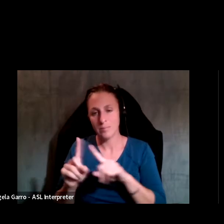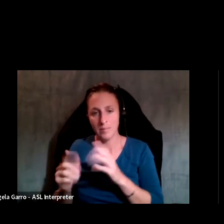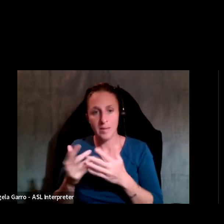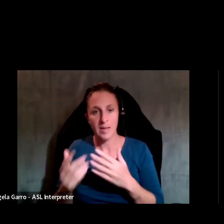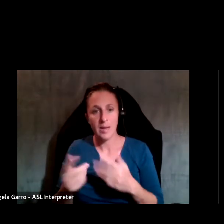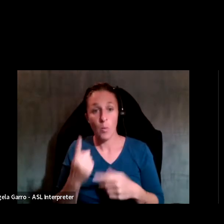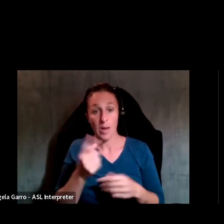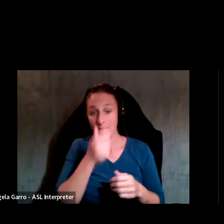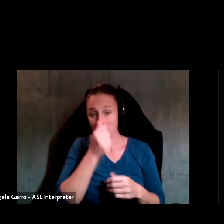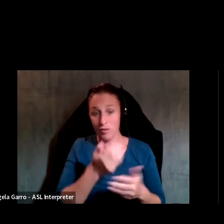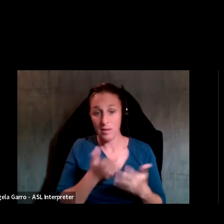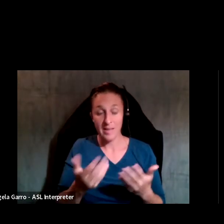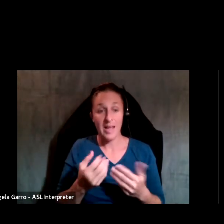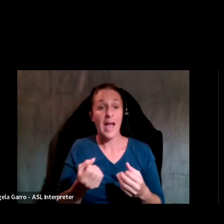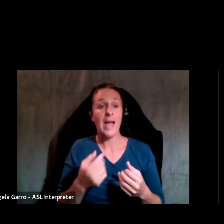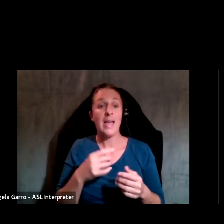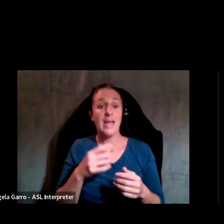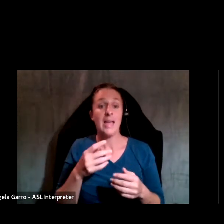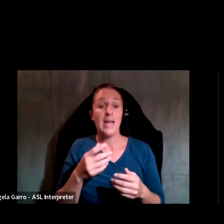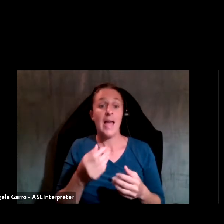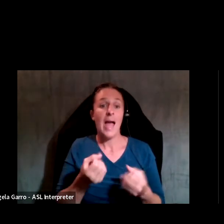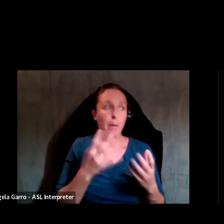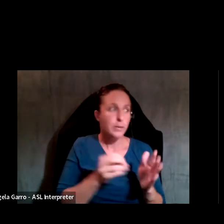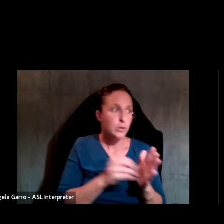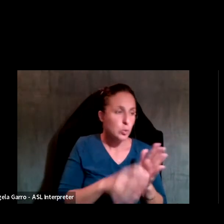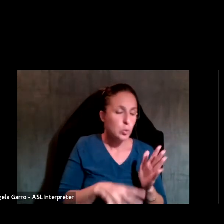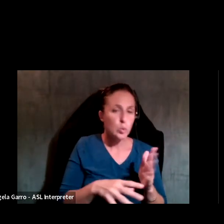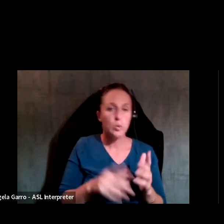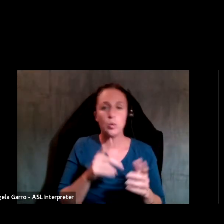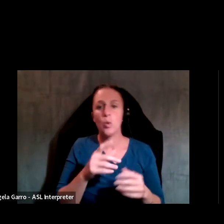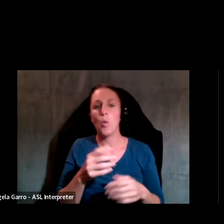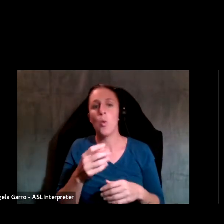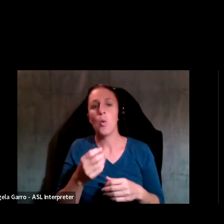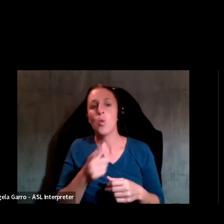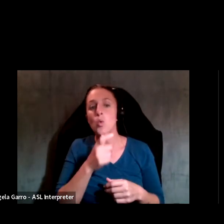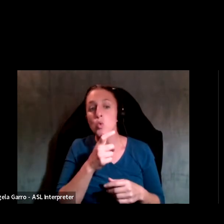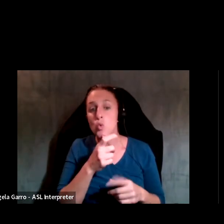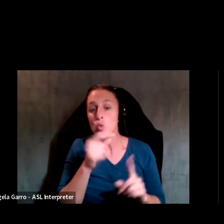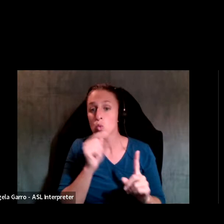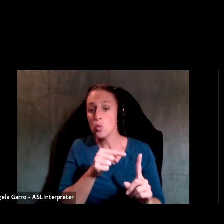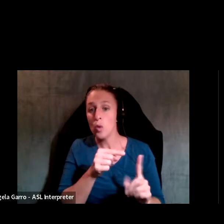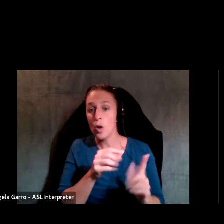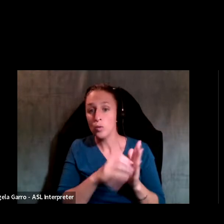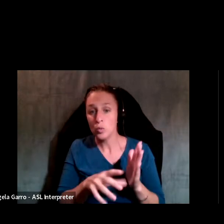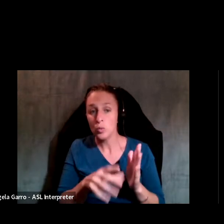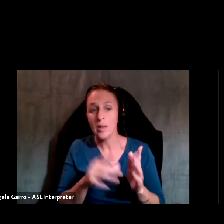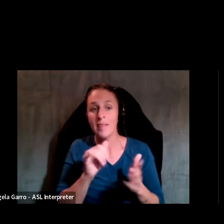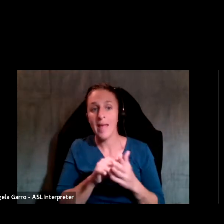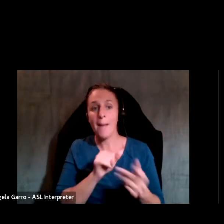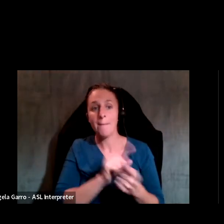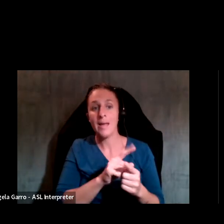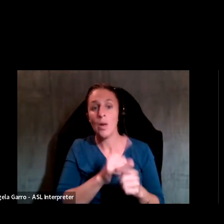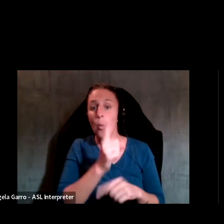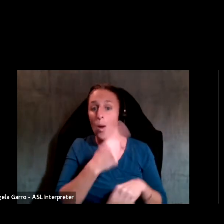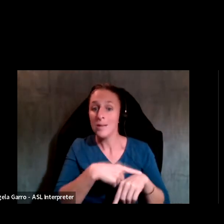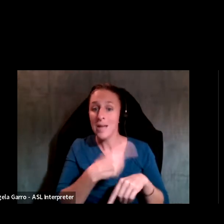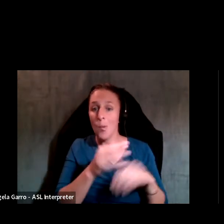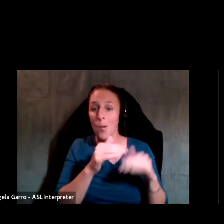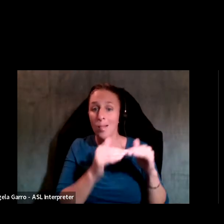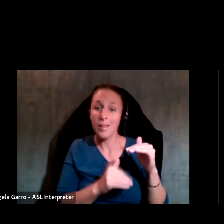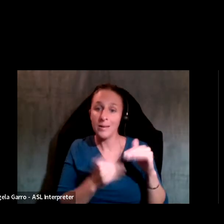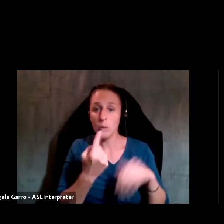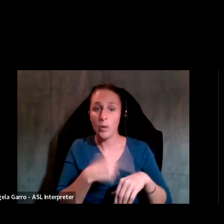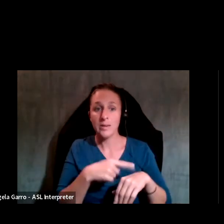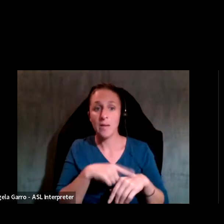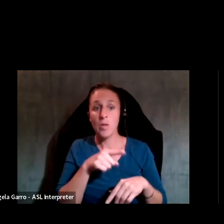had to say how many students and who are the students that meet one time or less than one time, are probably the students